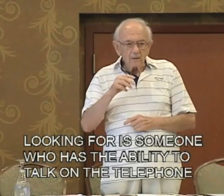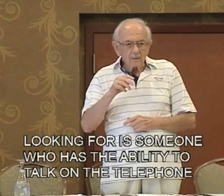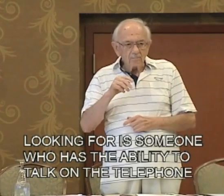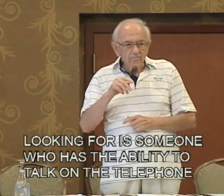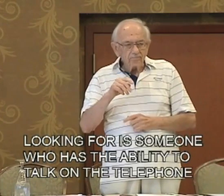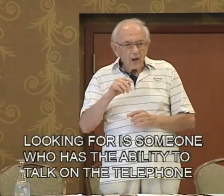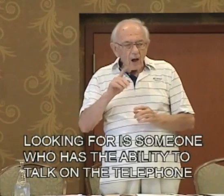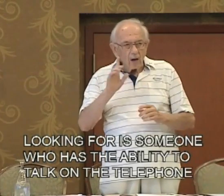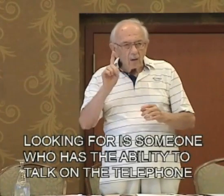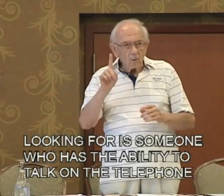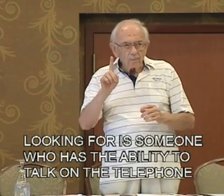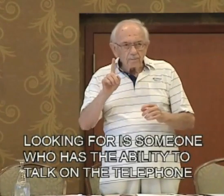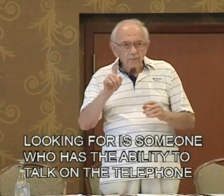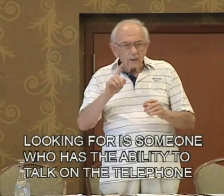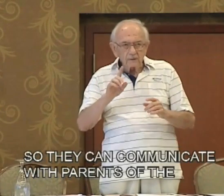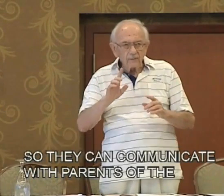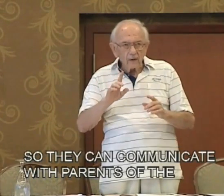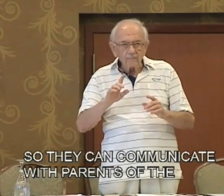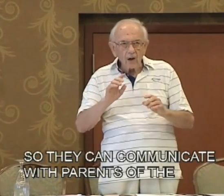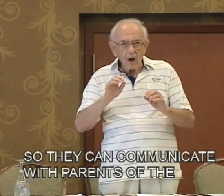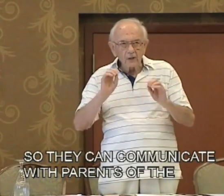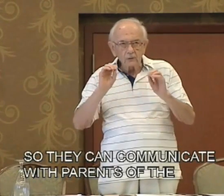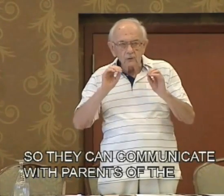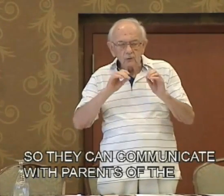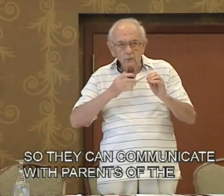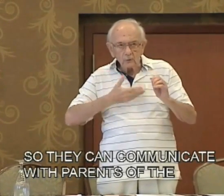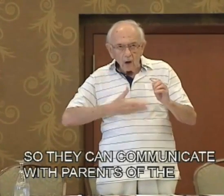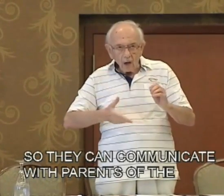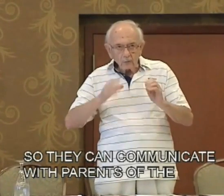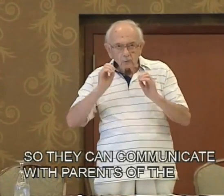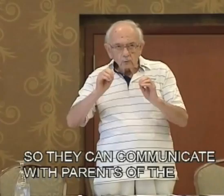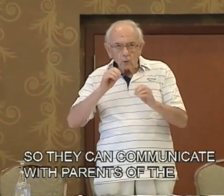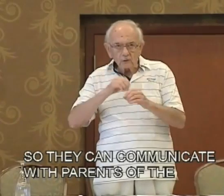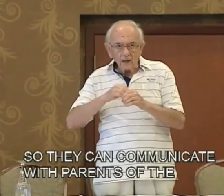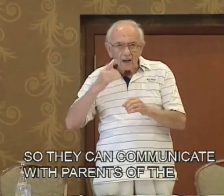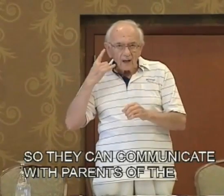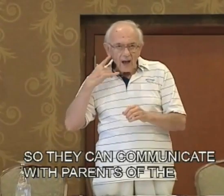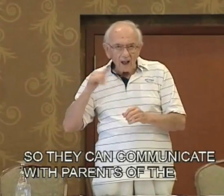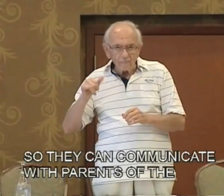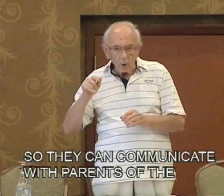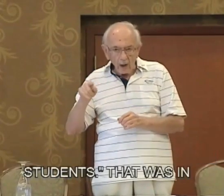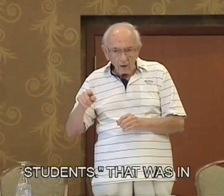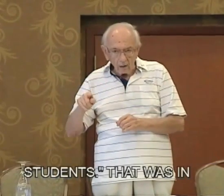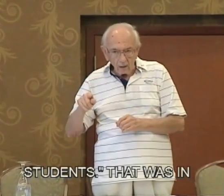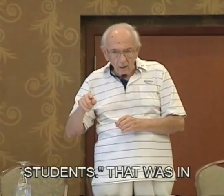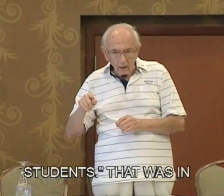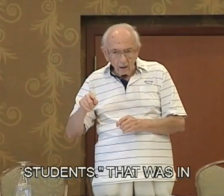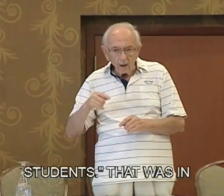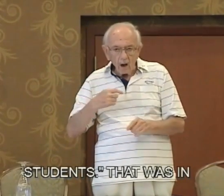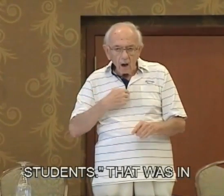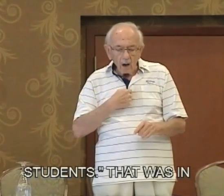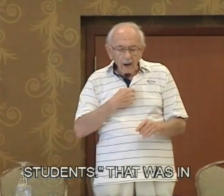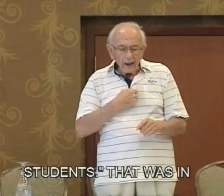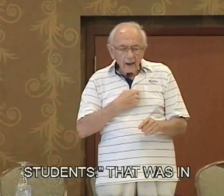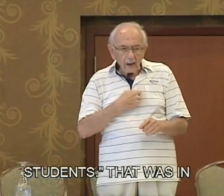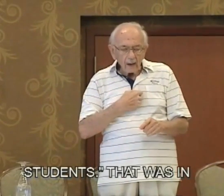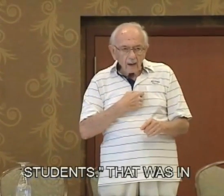program I recall is where I had been gaining my training from there I was invited to teach in California